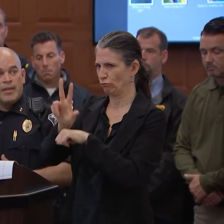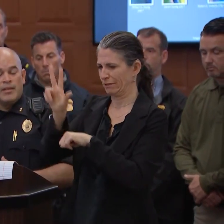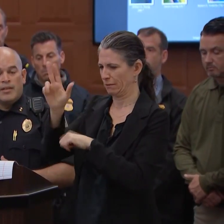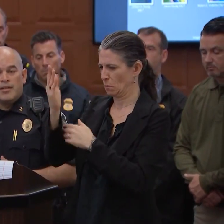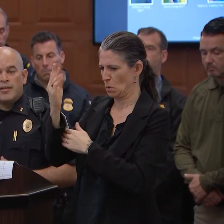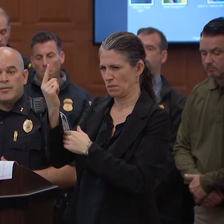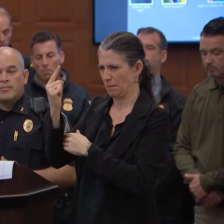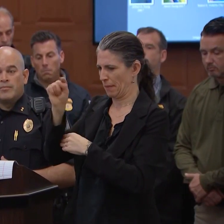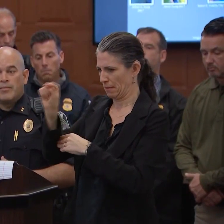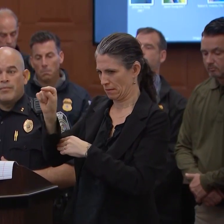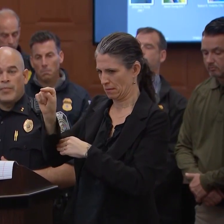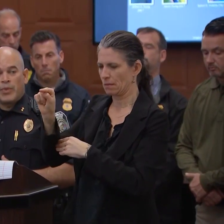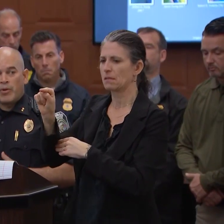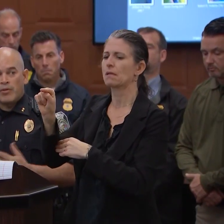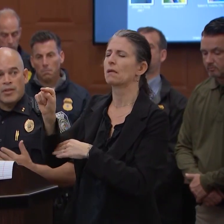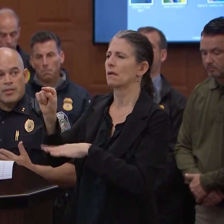team